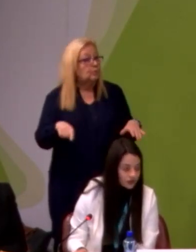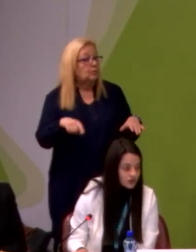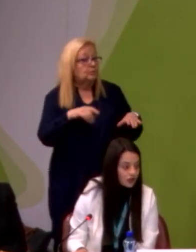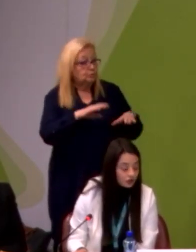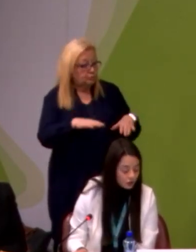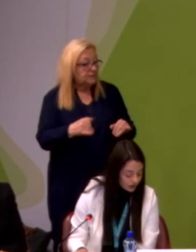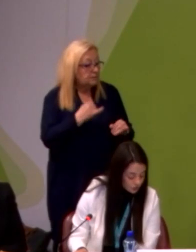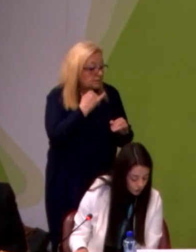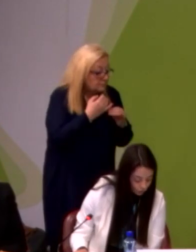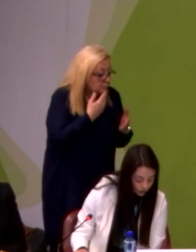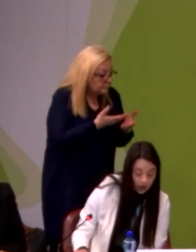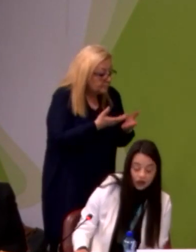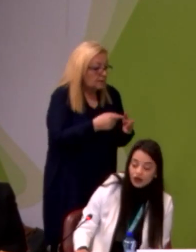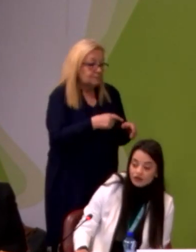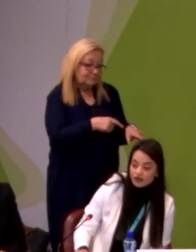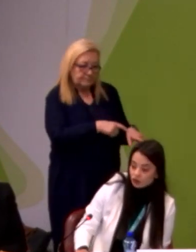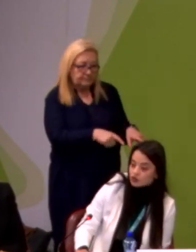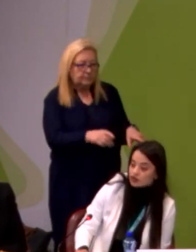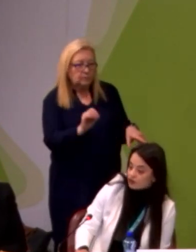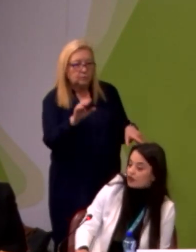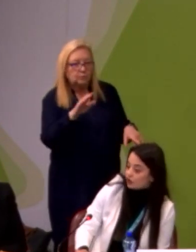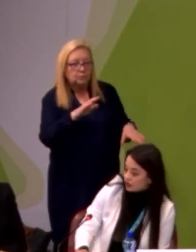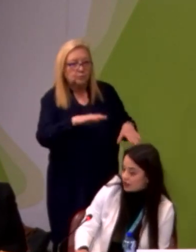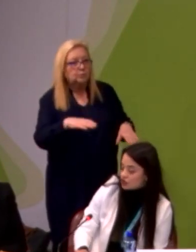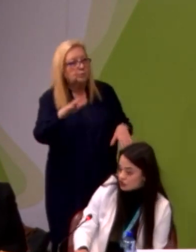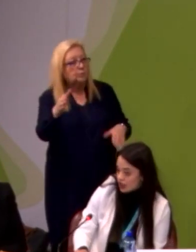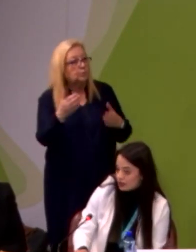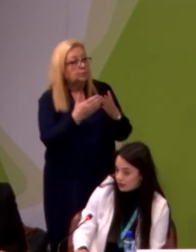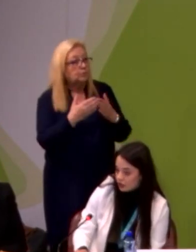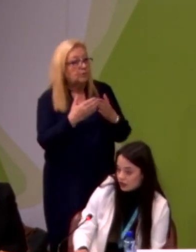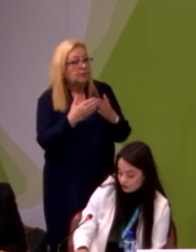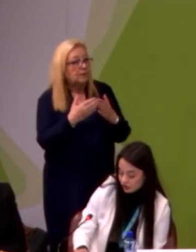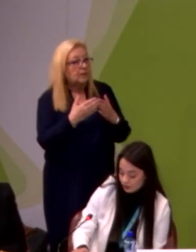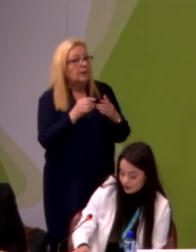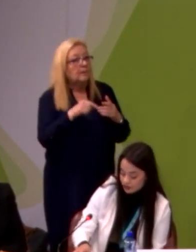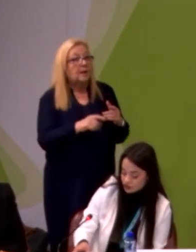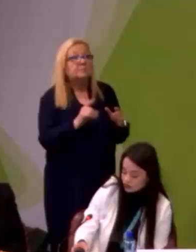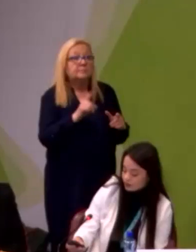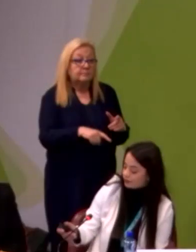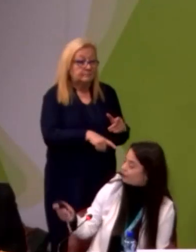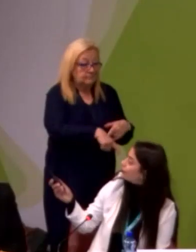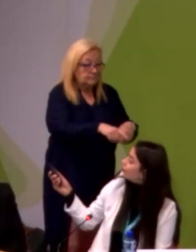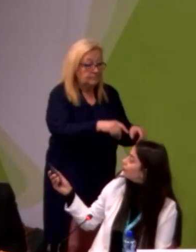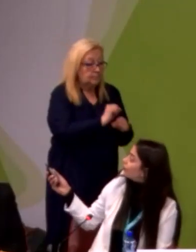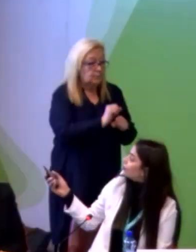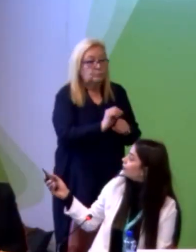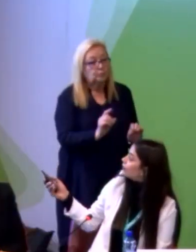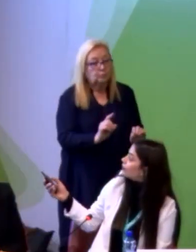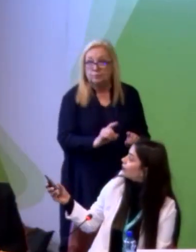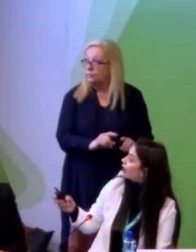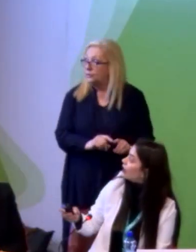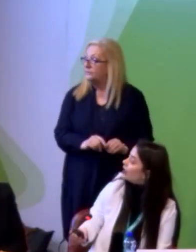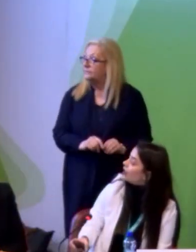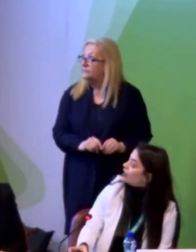their parents are not going to school, none of them, almost none of them, were engaged in child labor and early marriage.